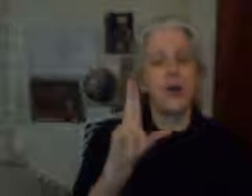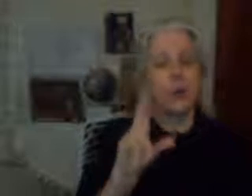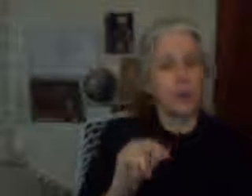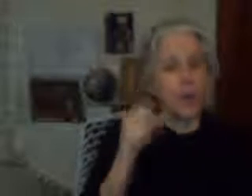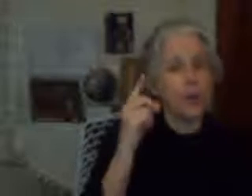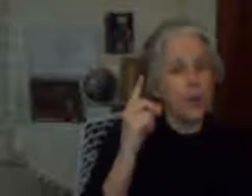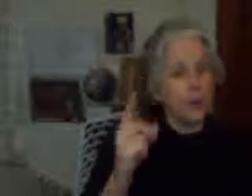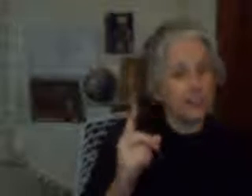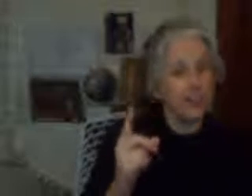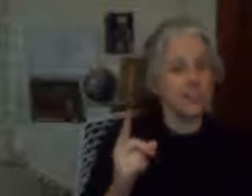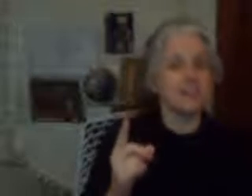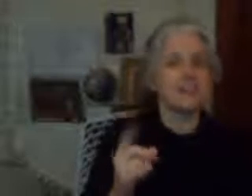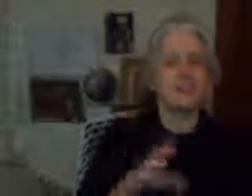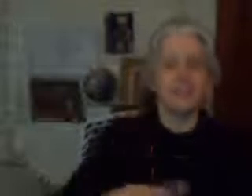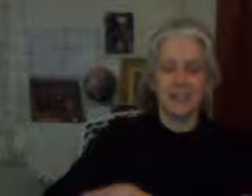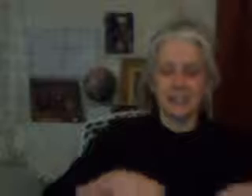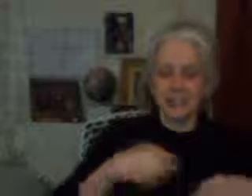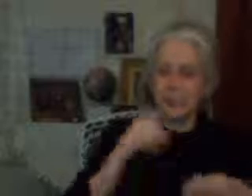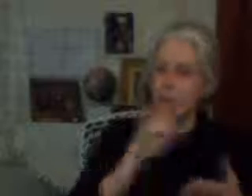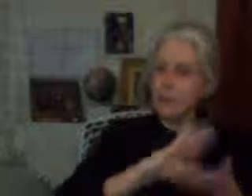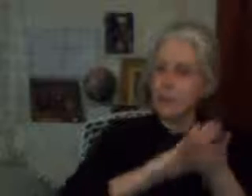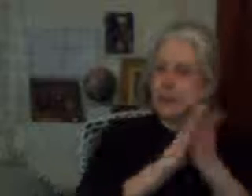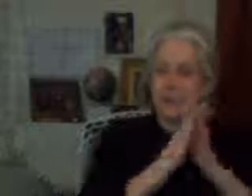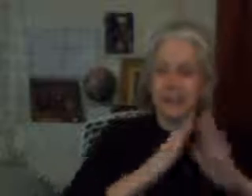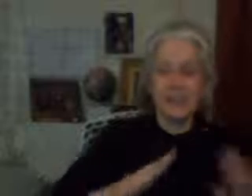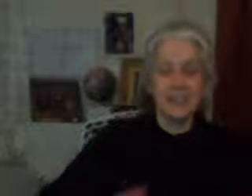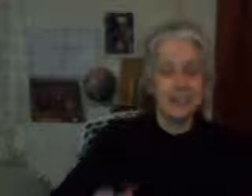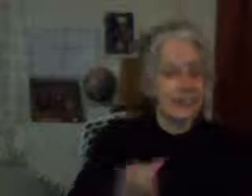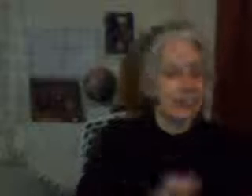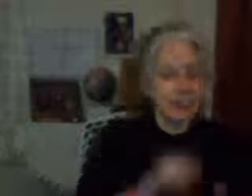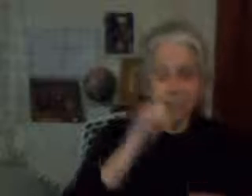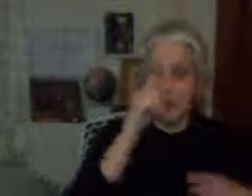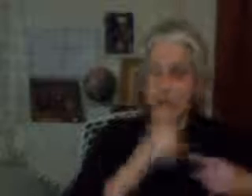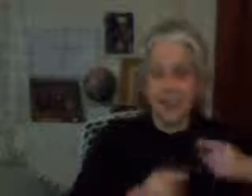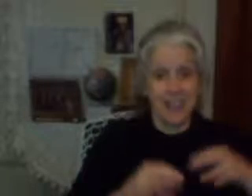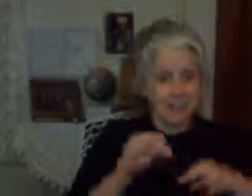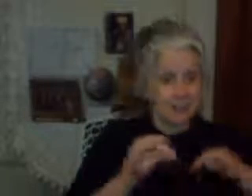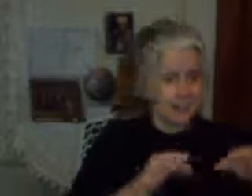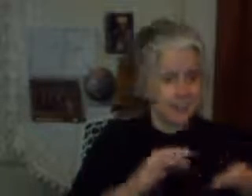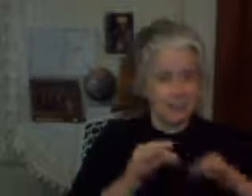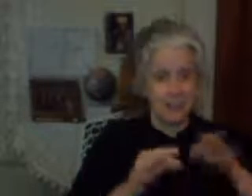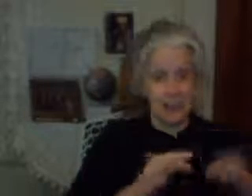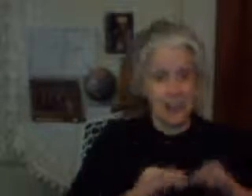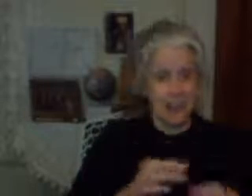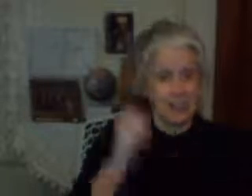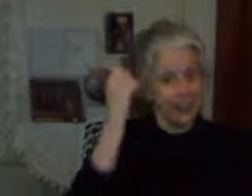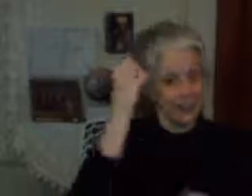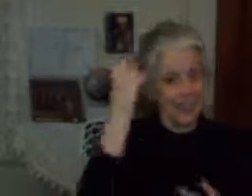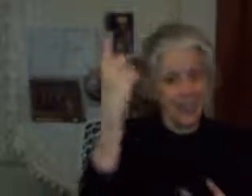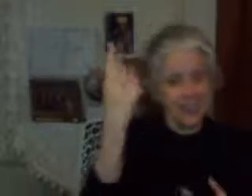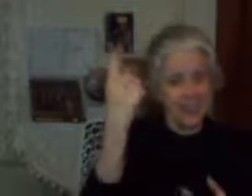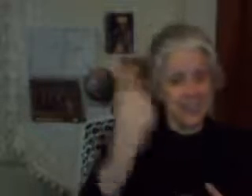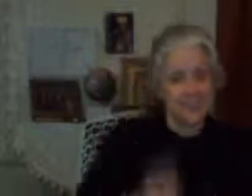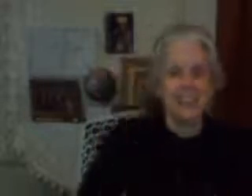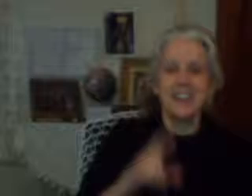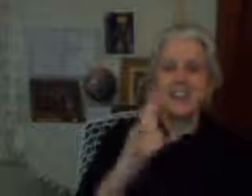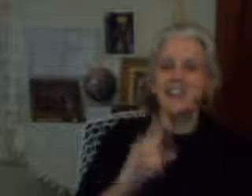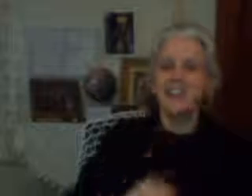can. No one can give you peace they cannot understand. No one can bind